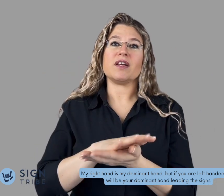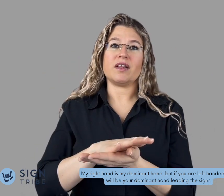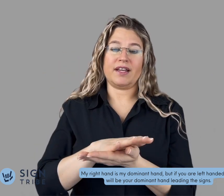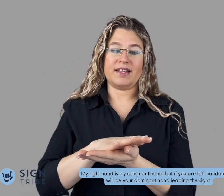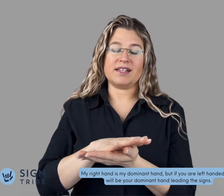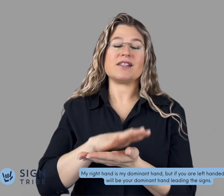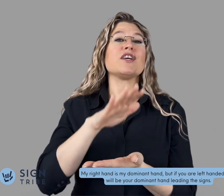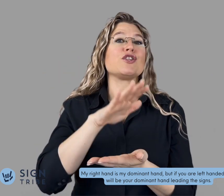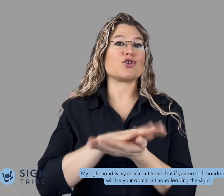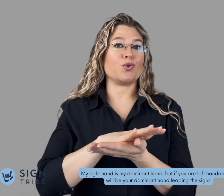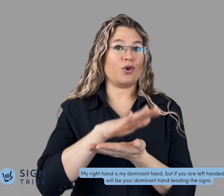like this. School.